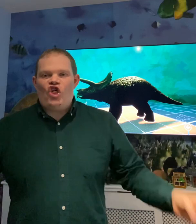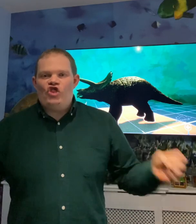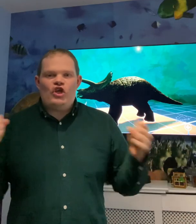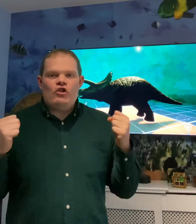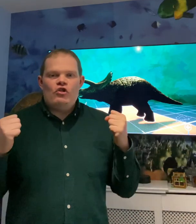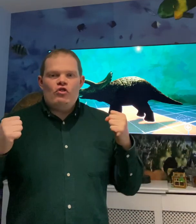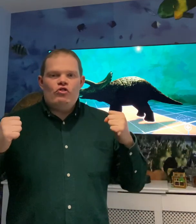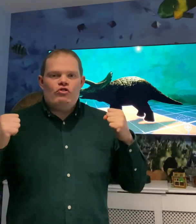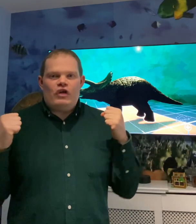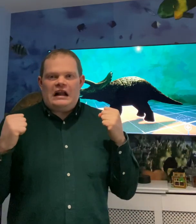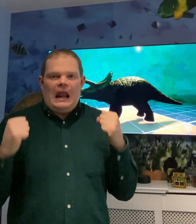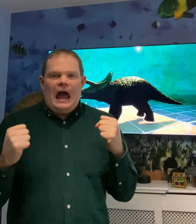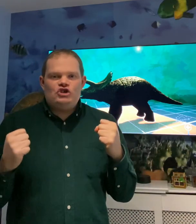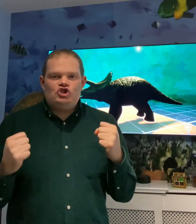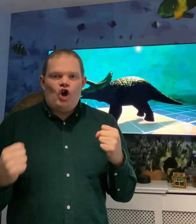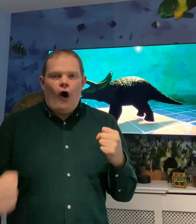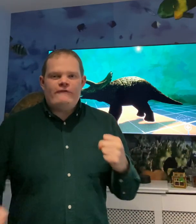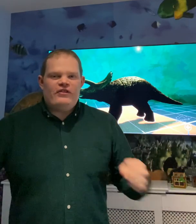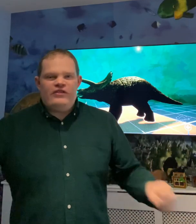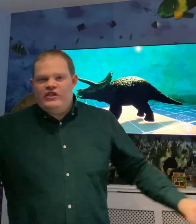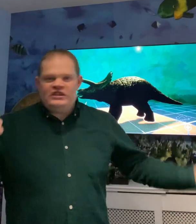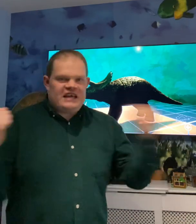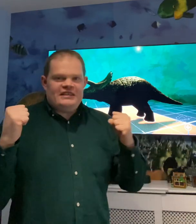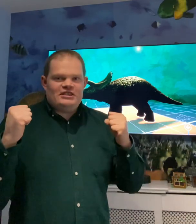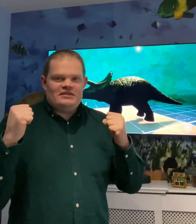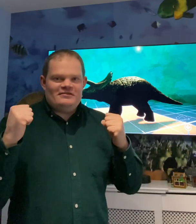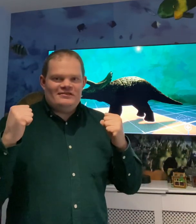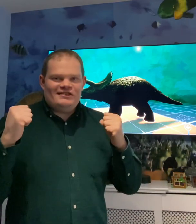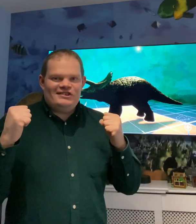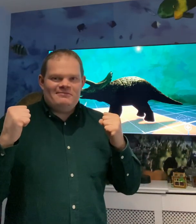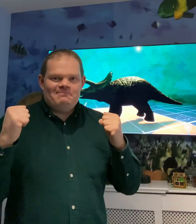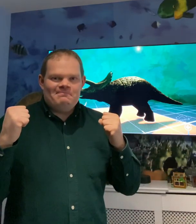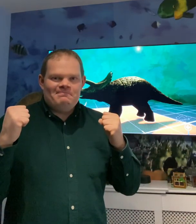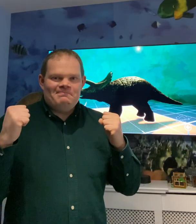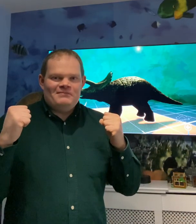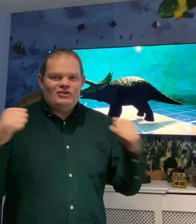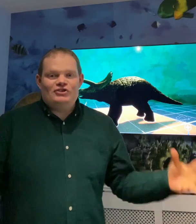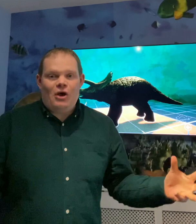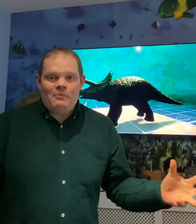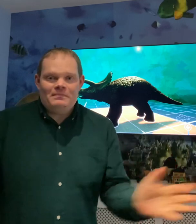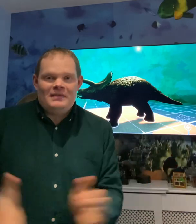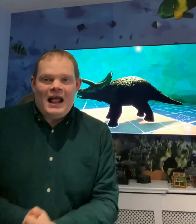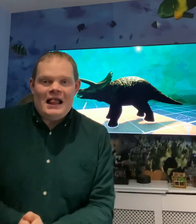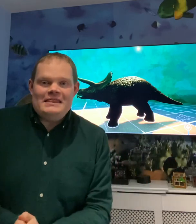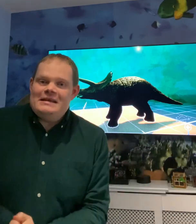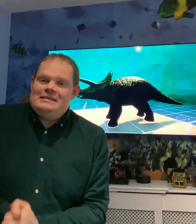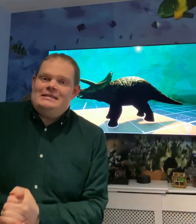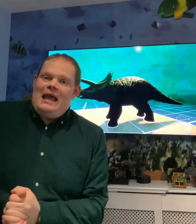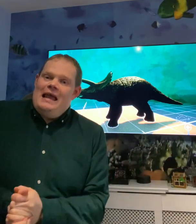the Clash of the Titans. So, this